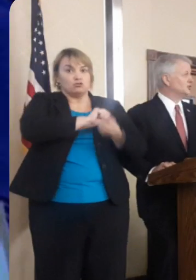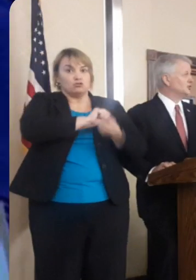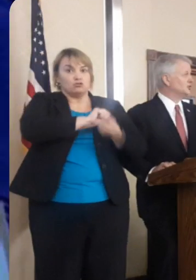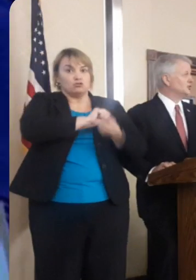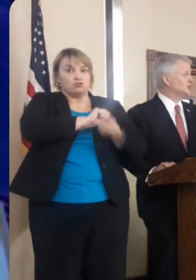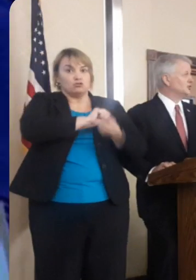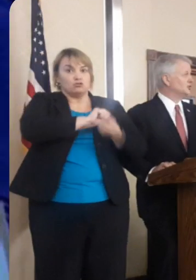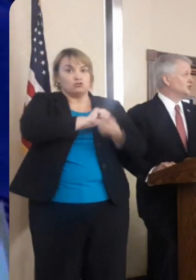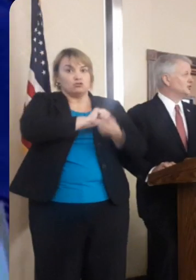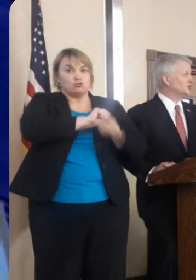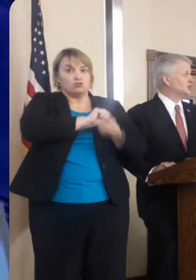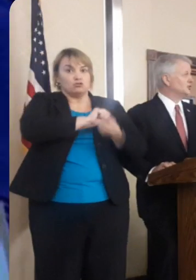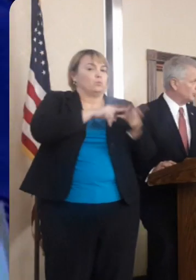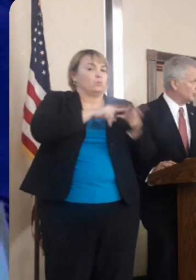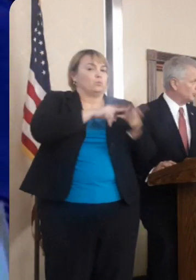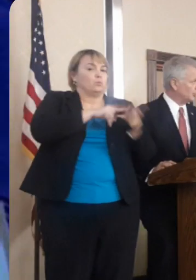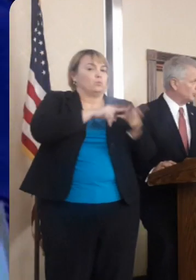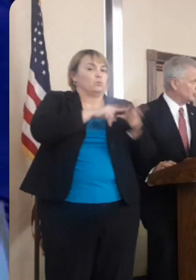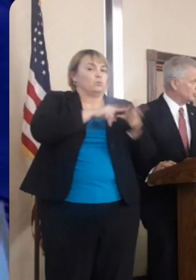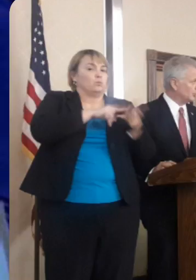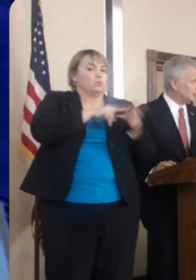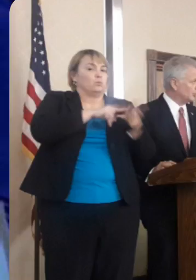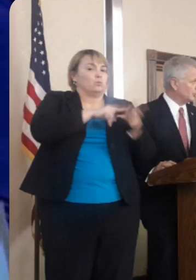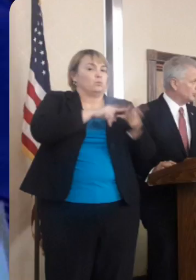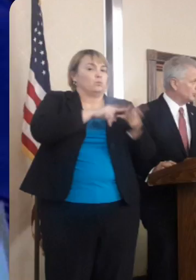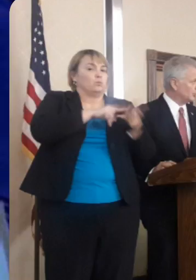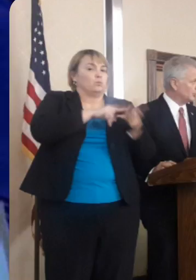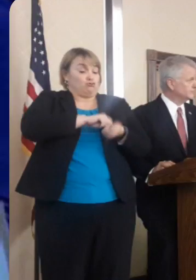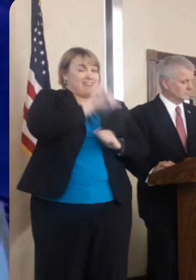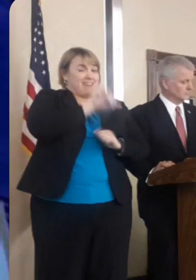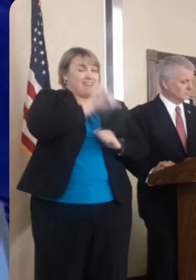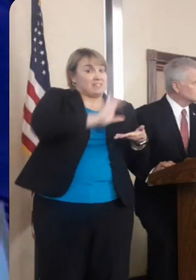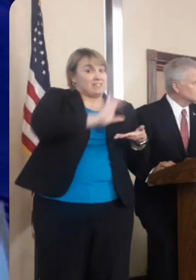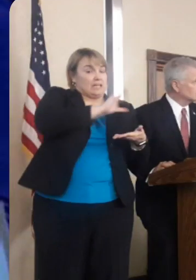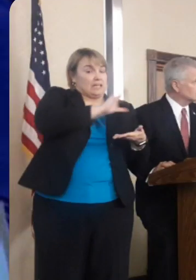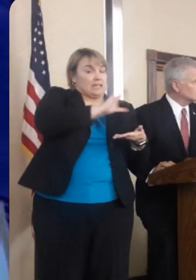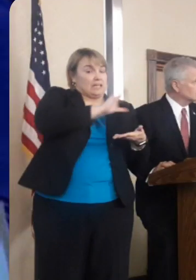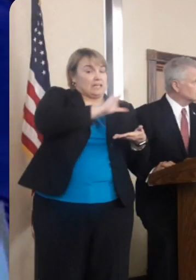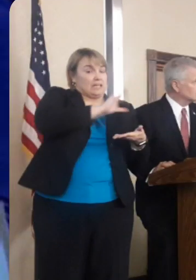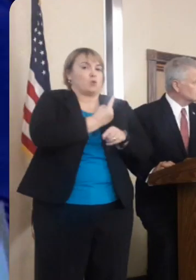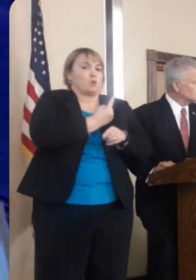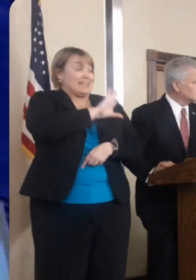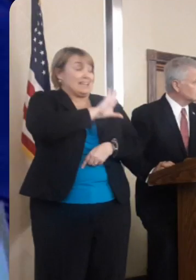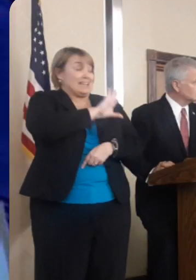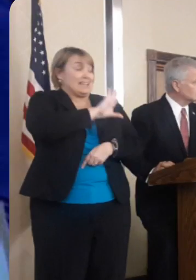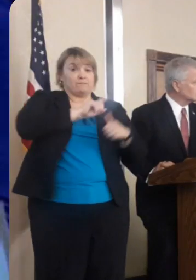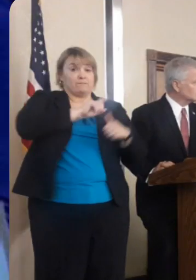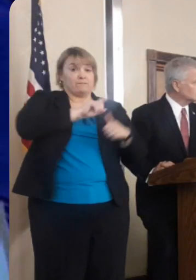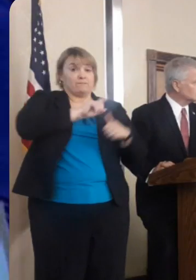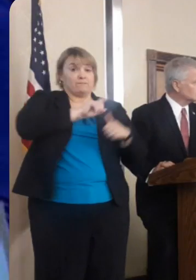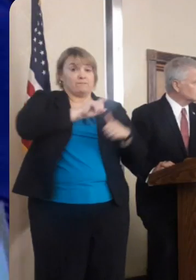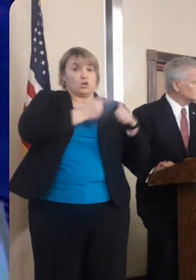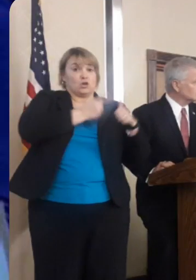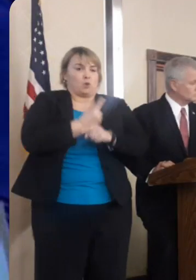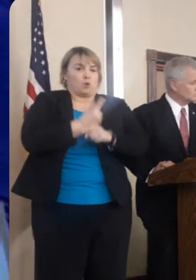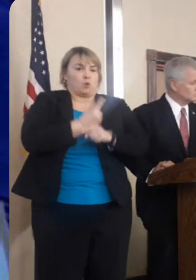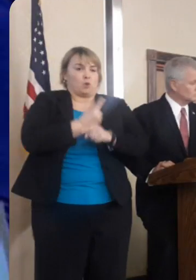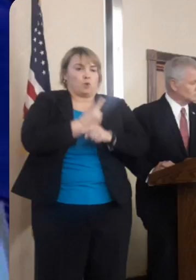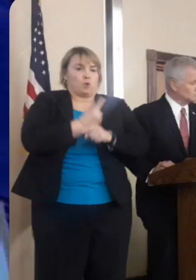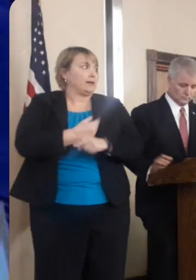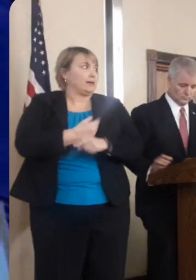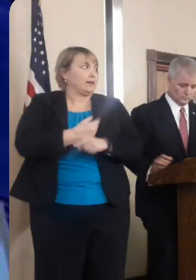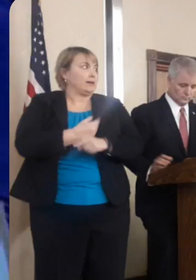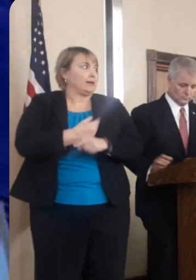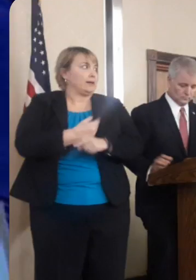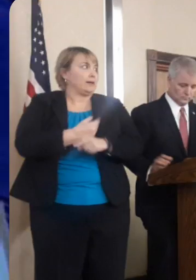inappropriate. Okay, thank you, Mr. Chairman. So that the parliament, Mr. Chairman, so therefore you're saying that one, the gentleman's point of order